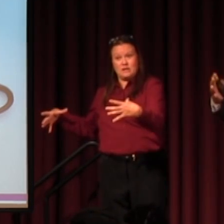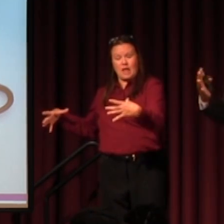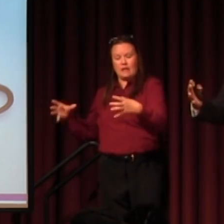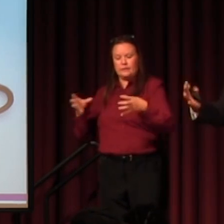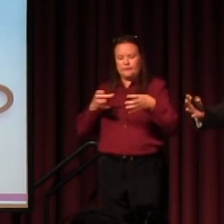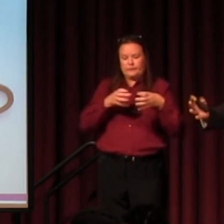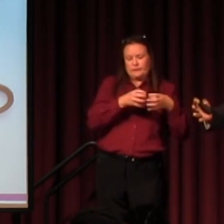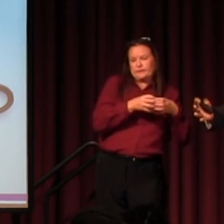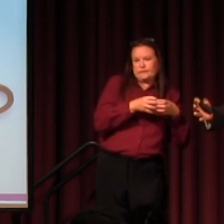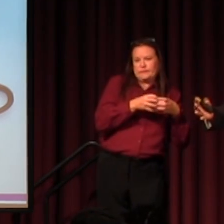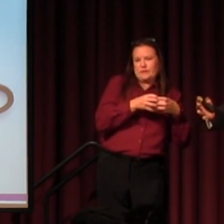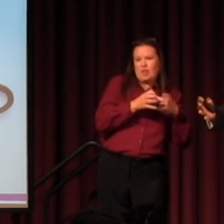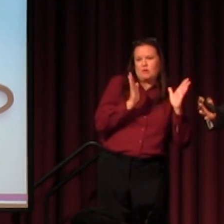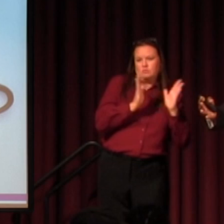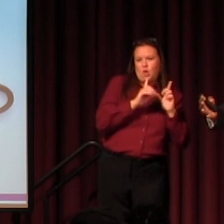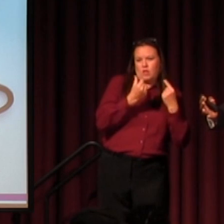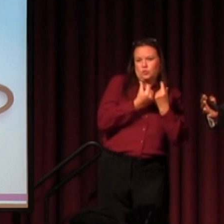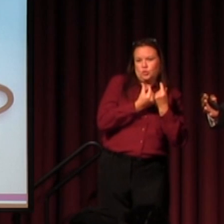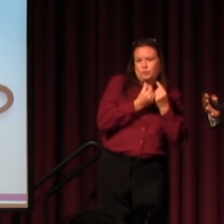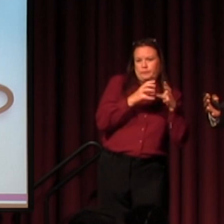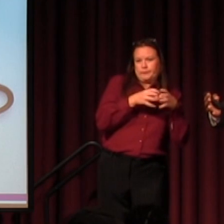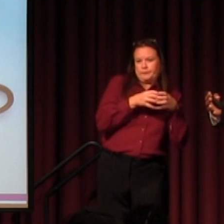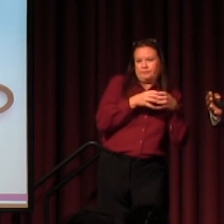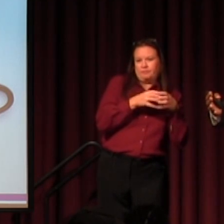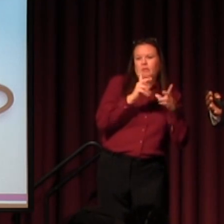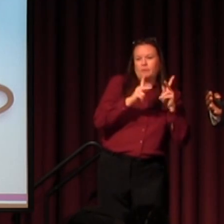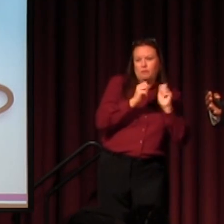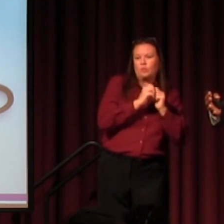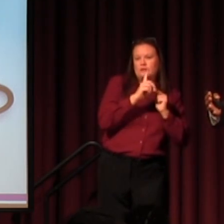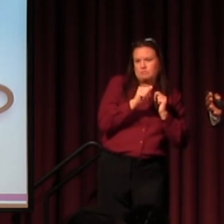and then we have outsiders.